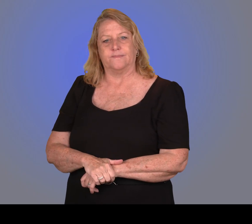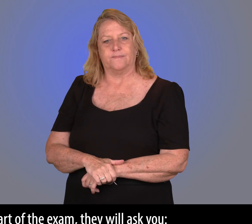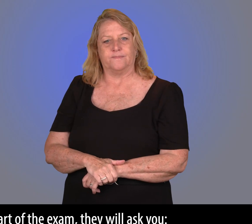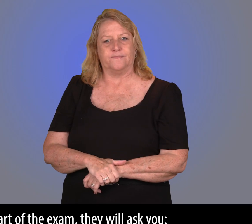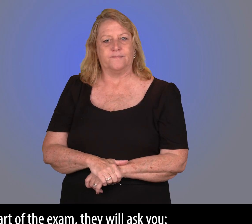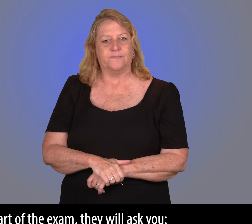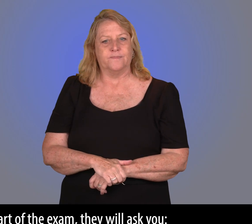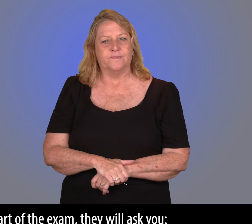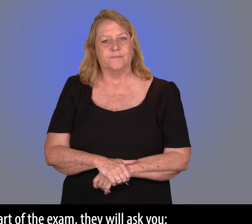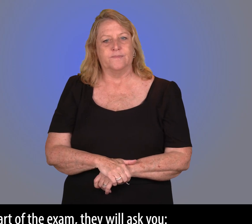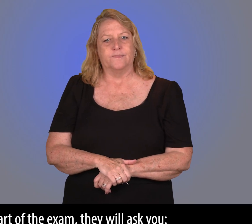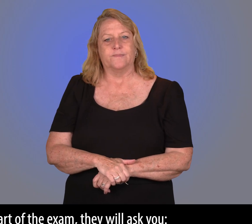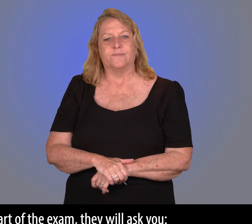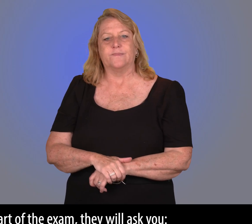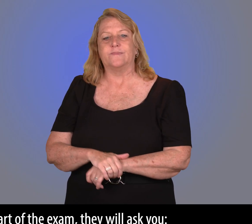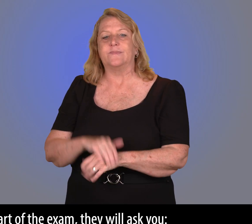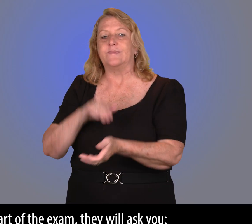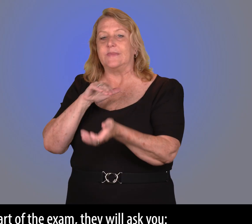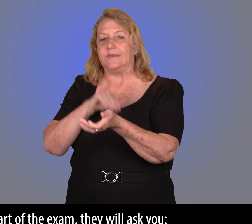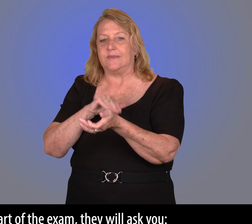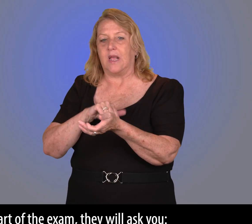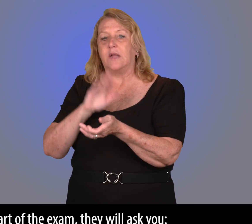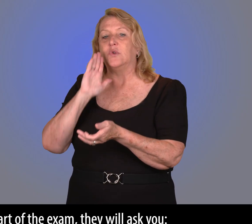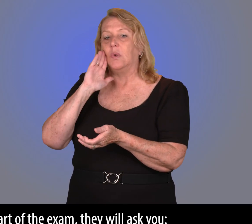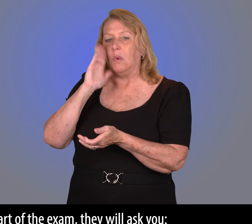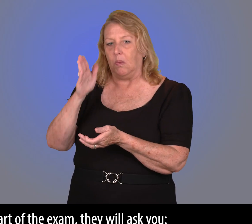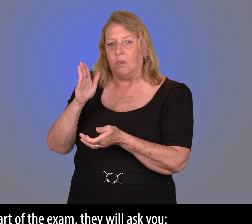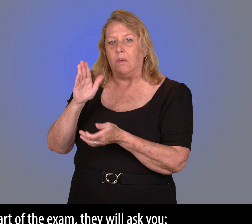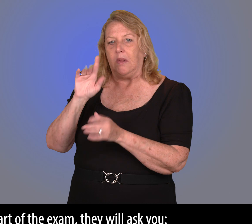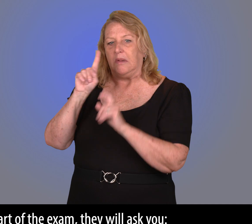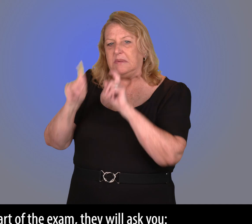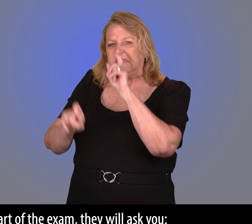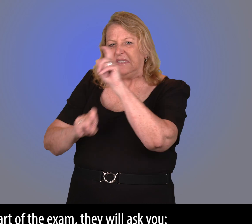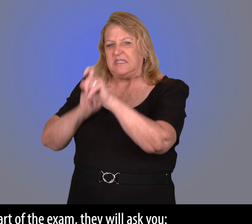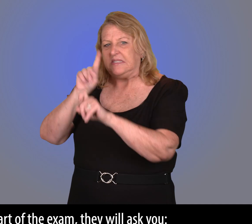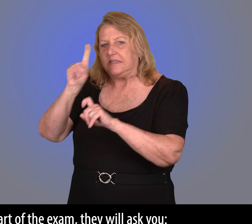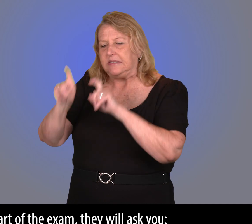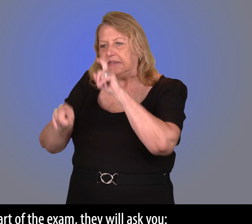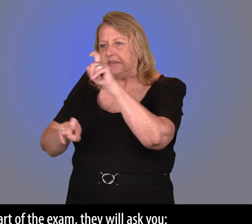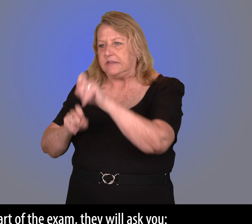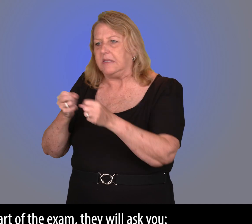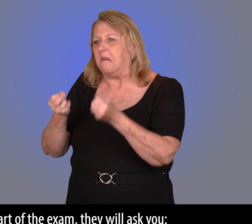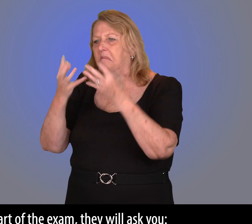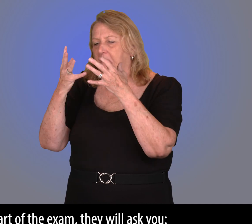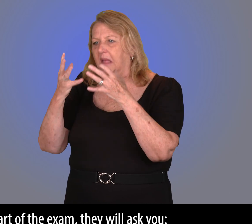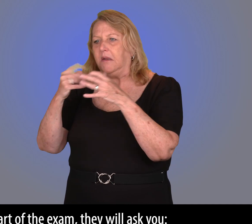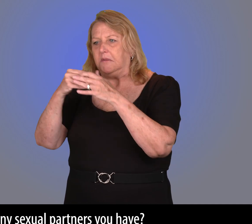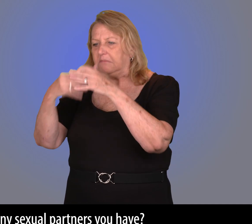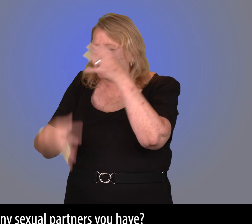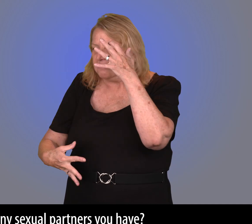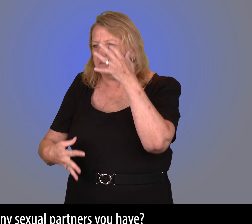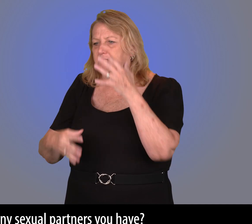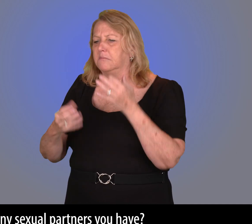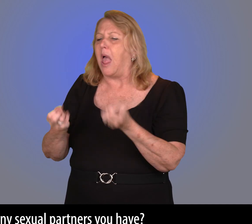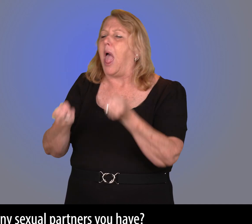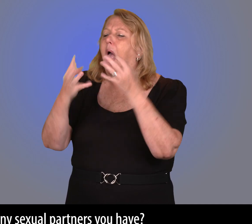During this part of the exam, they will ask you how many sexual partners you have,